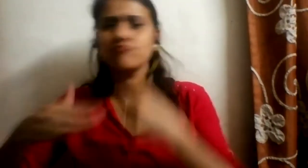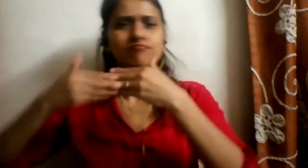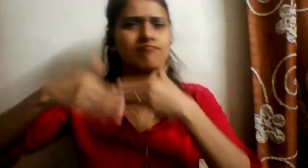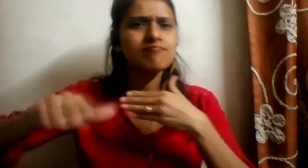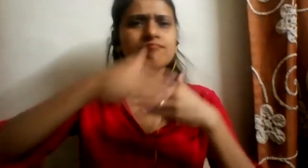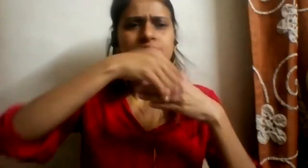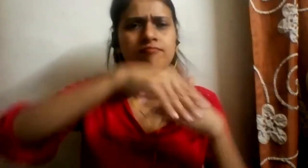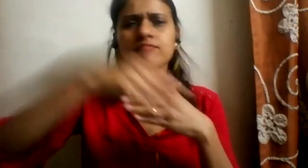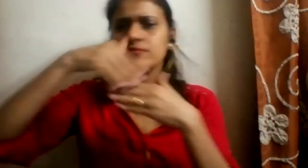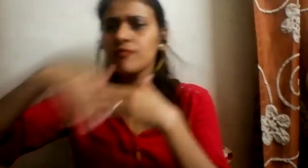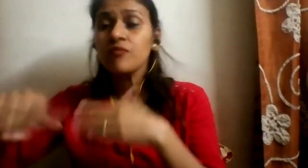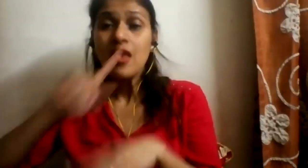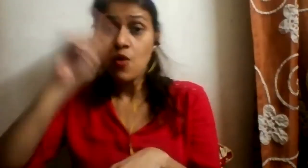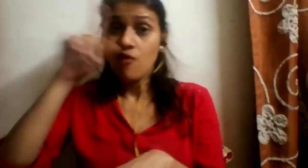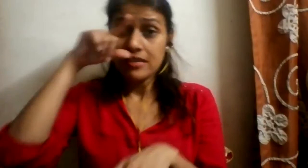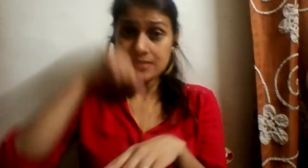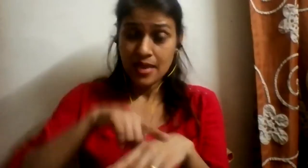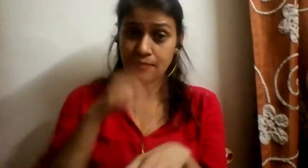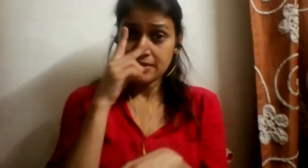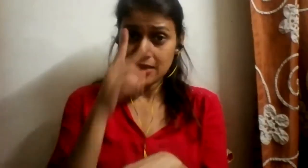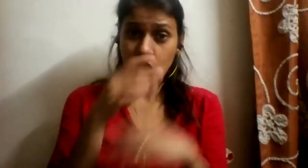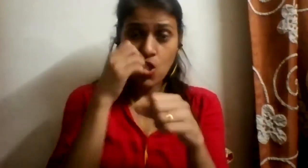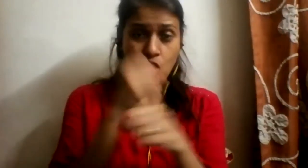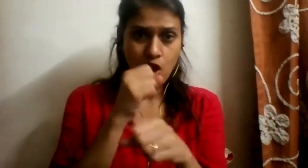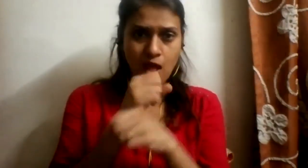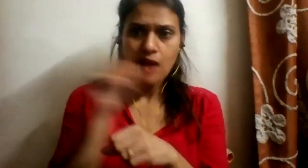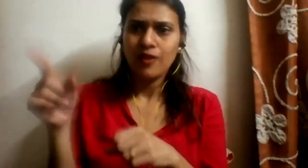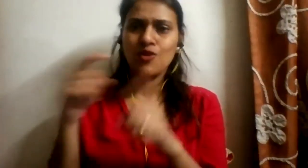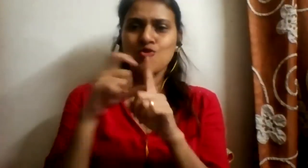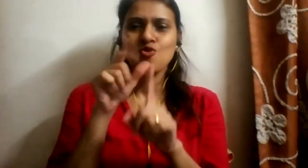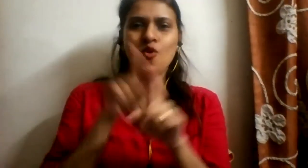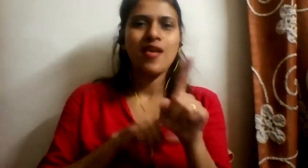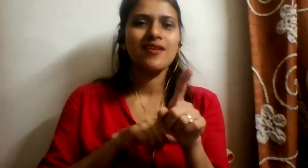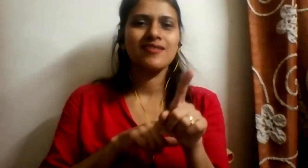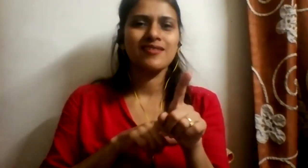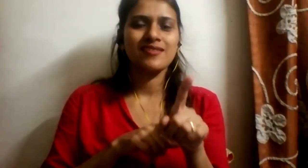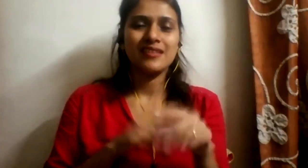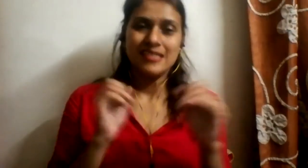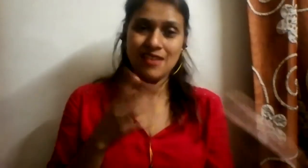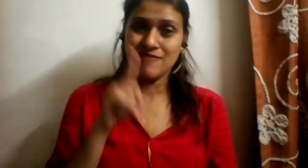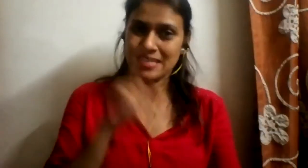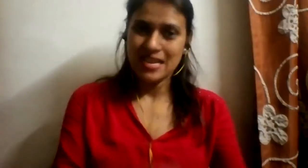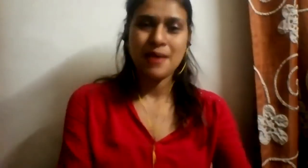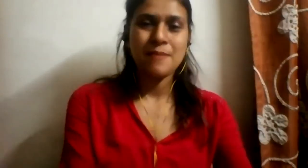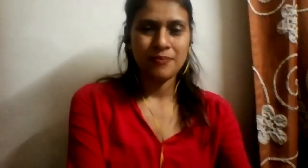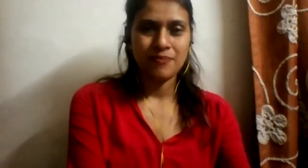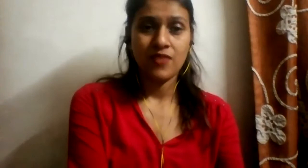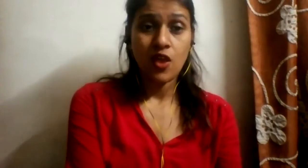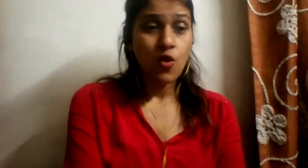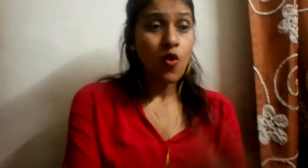it is for the first time where the government has become a duty bearer. And persons with disabilities are right holders. And that